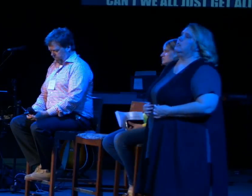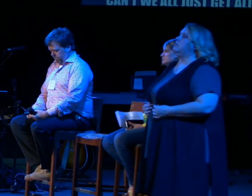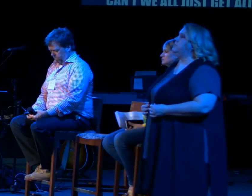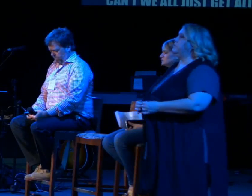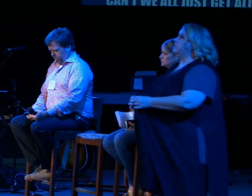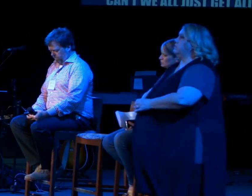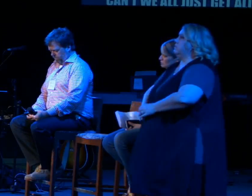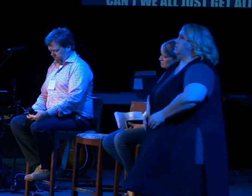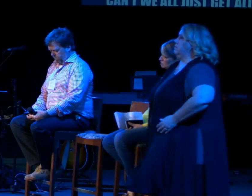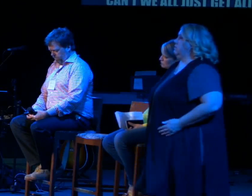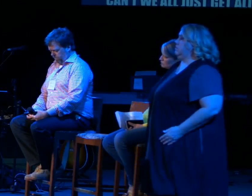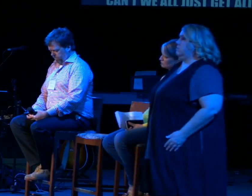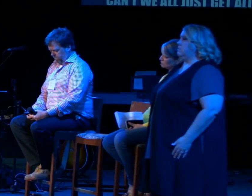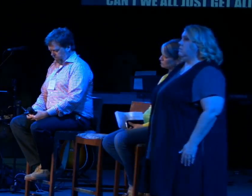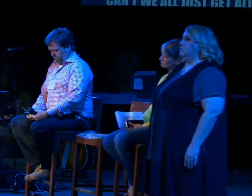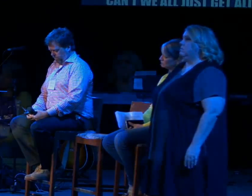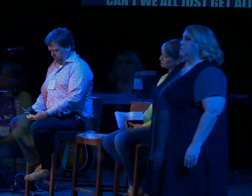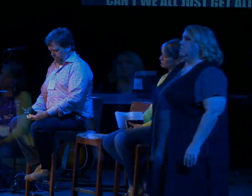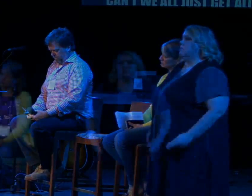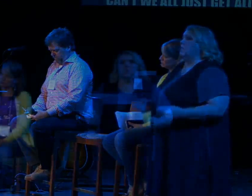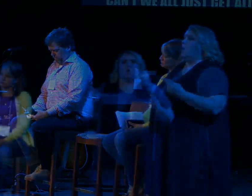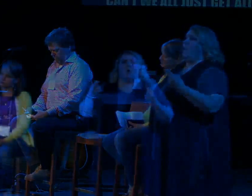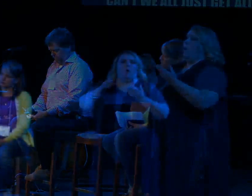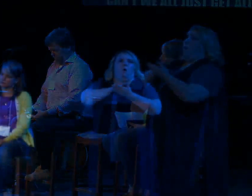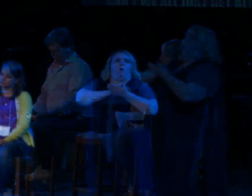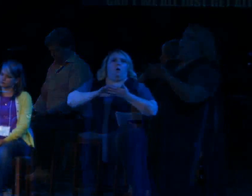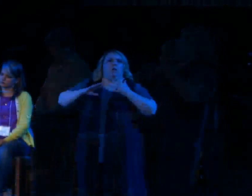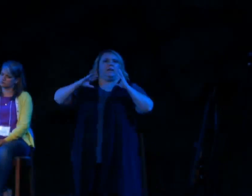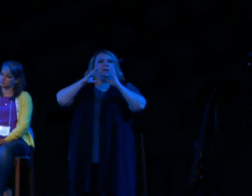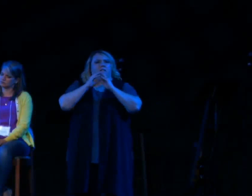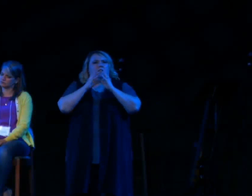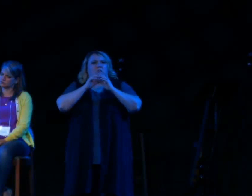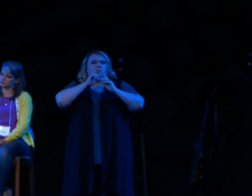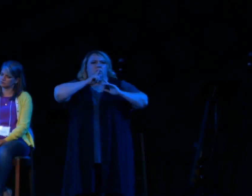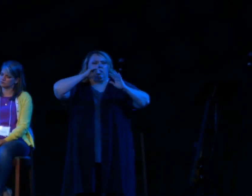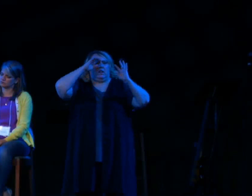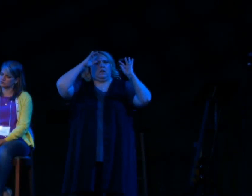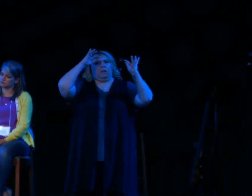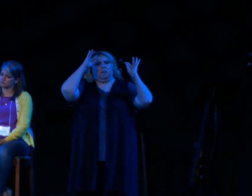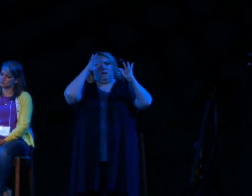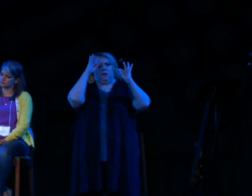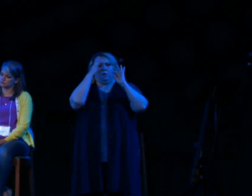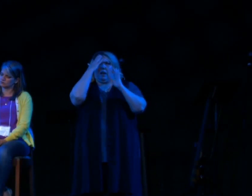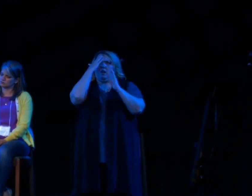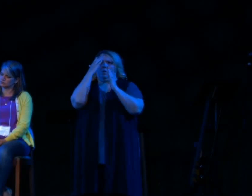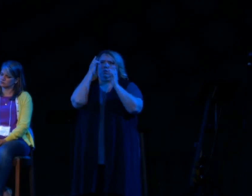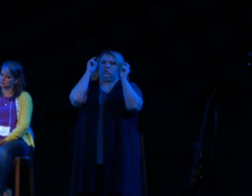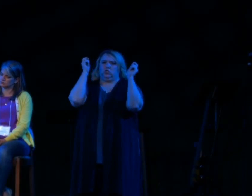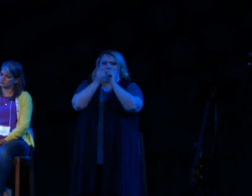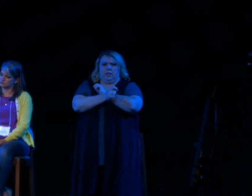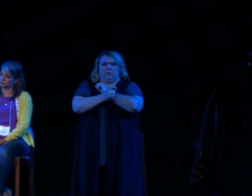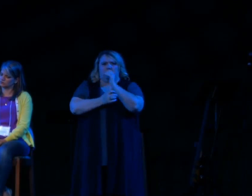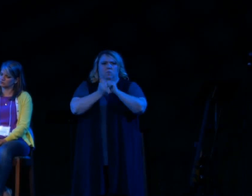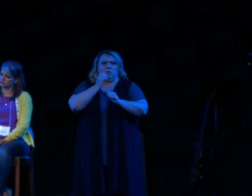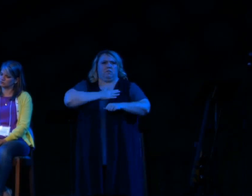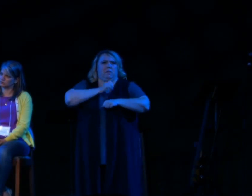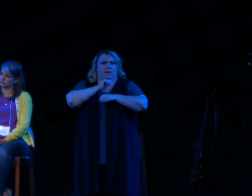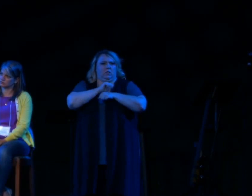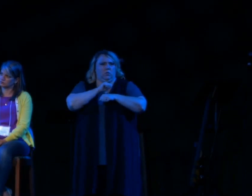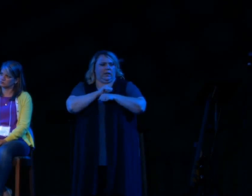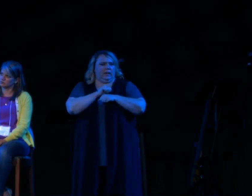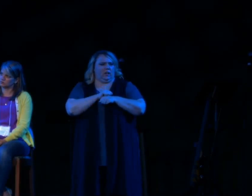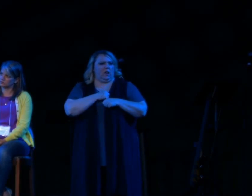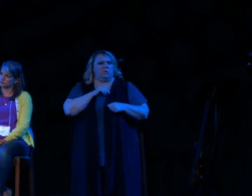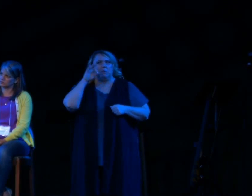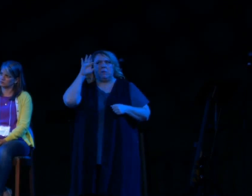whole lot about holy conferencing, but I do know something about change. It's what I did for most of my career. I've been a pastor now for